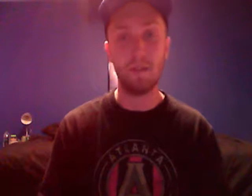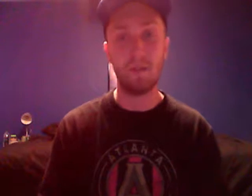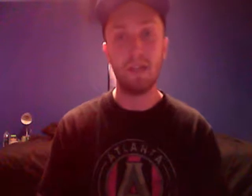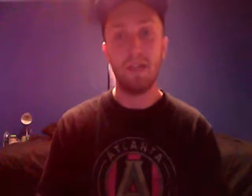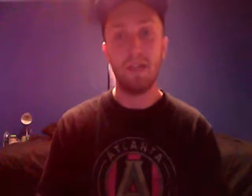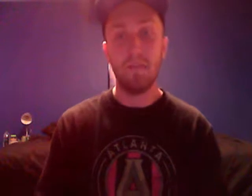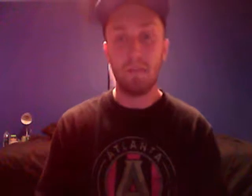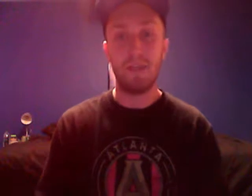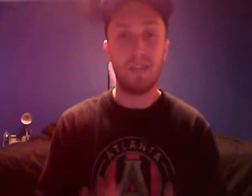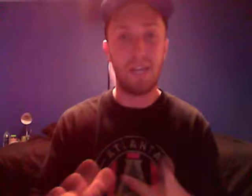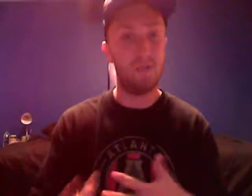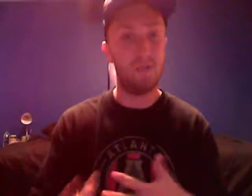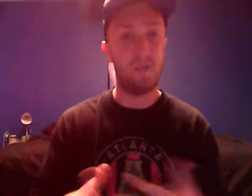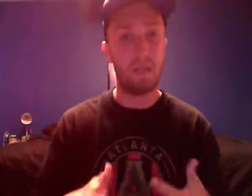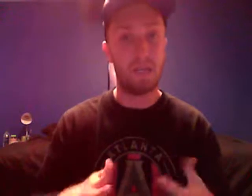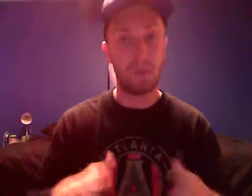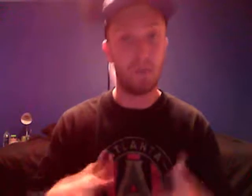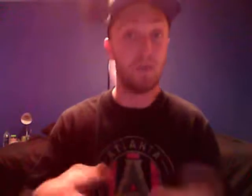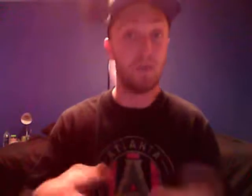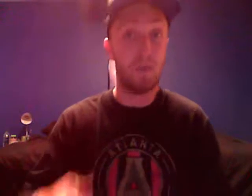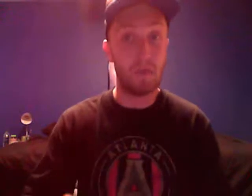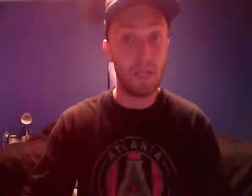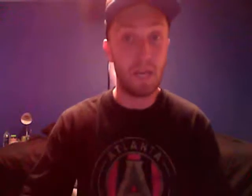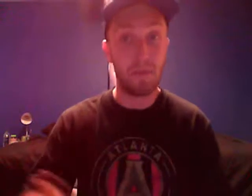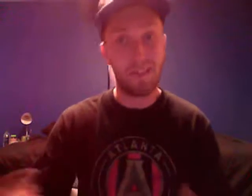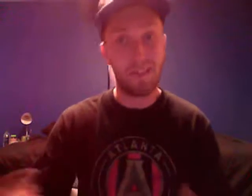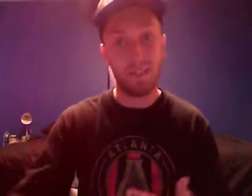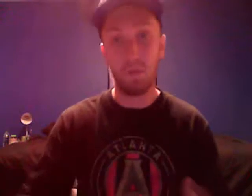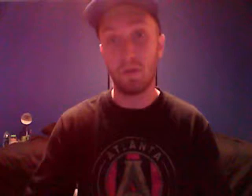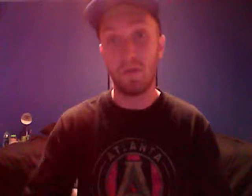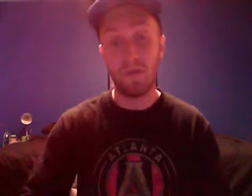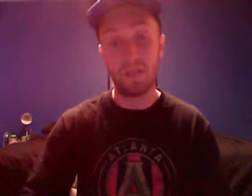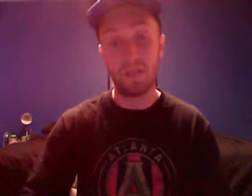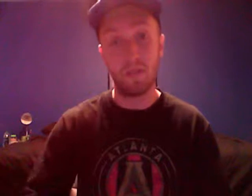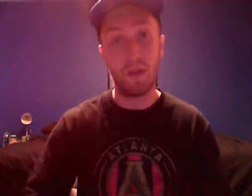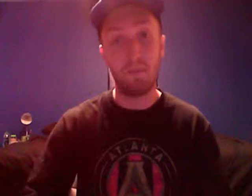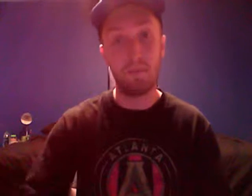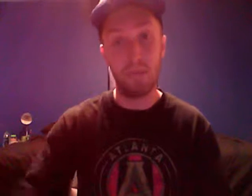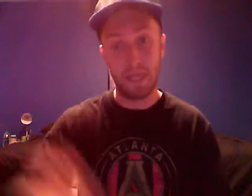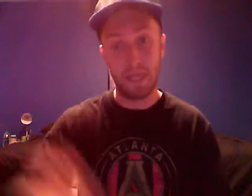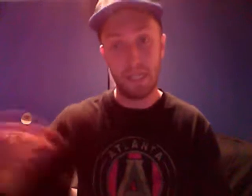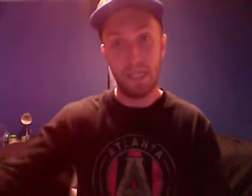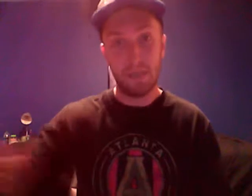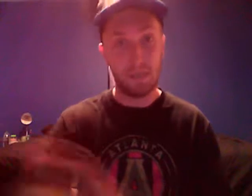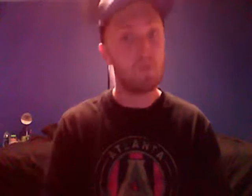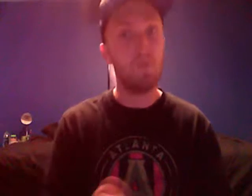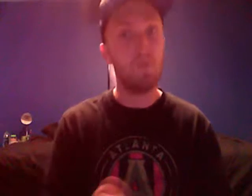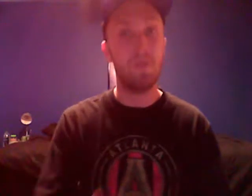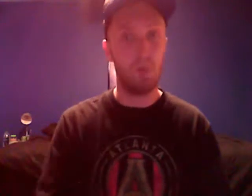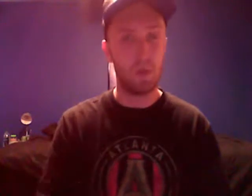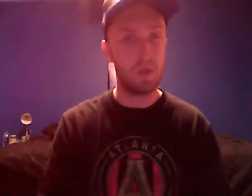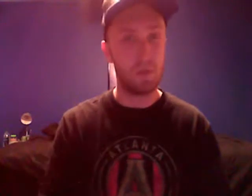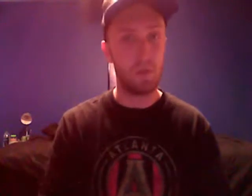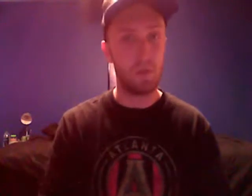himself. But I do feel like earlier on in the game, I think he really could have affected a lot by just moving the ball around a bit quicker,